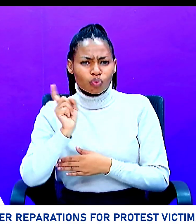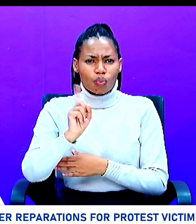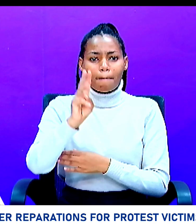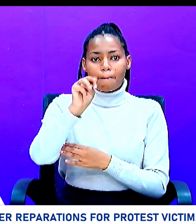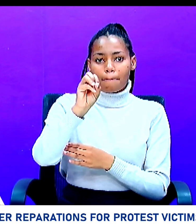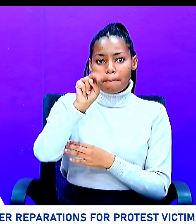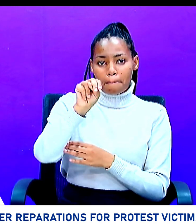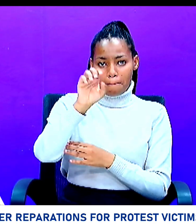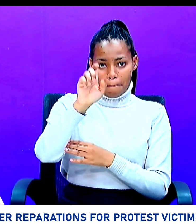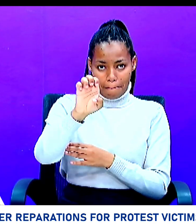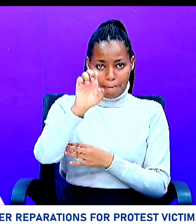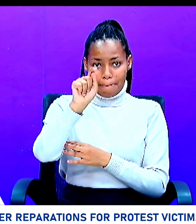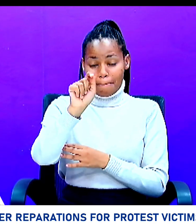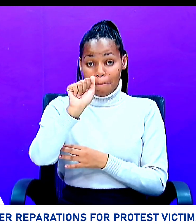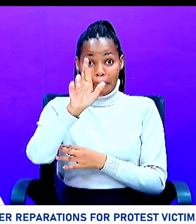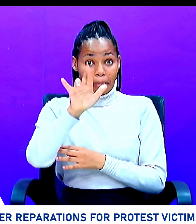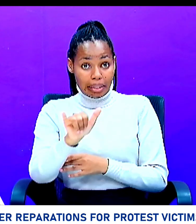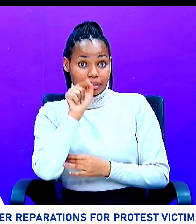protest and demonstration to receive